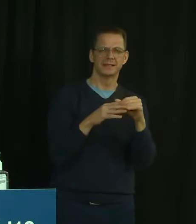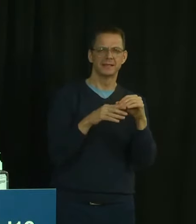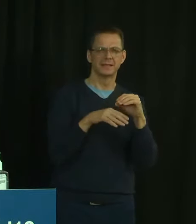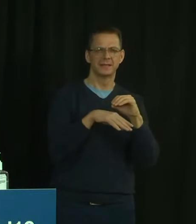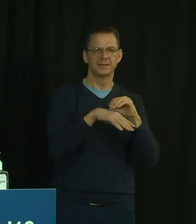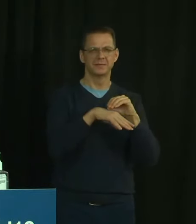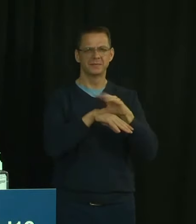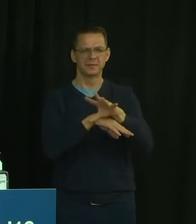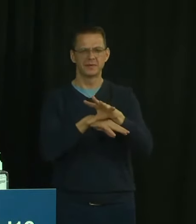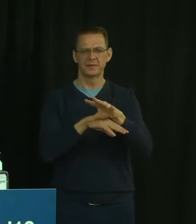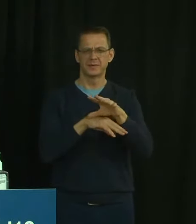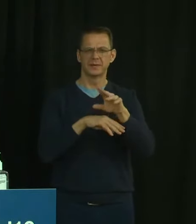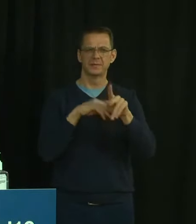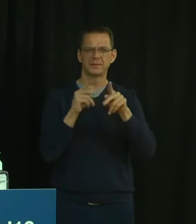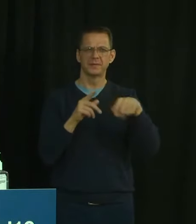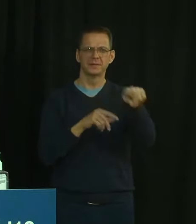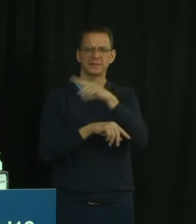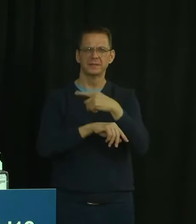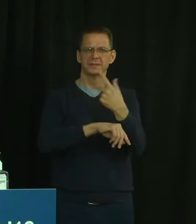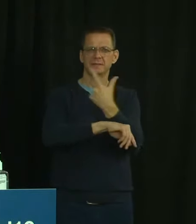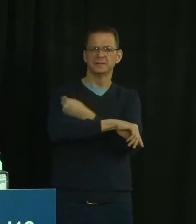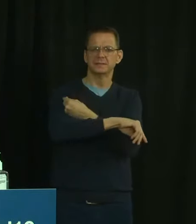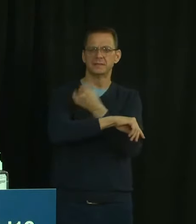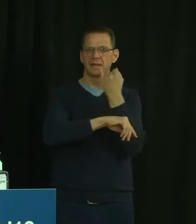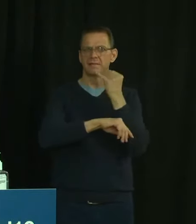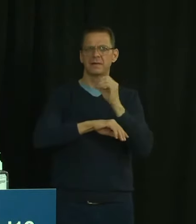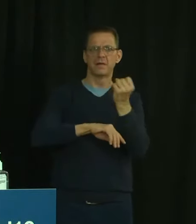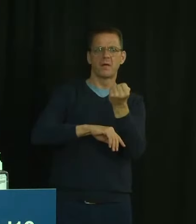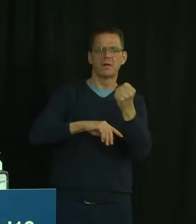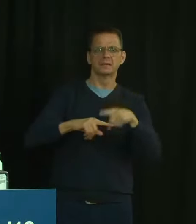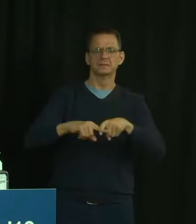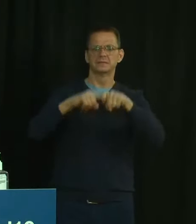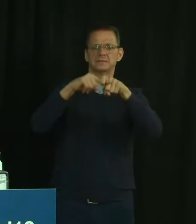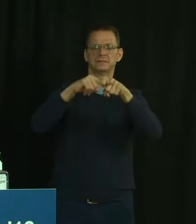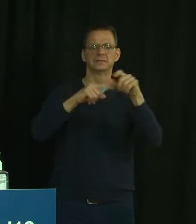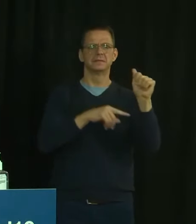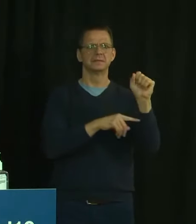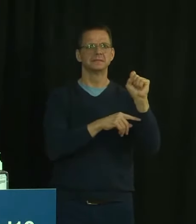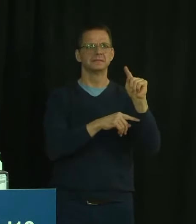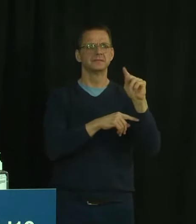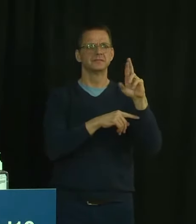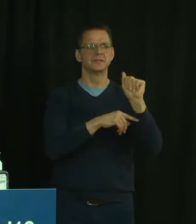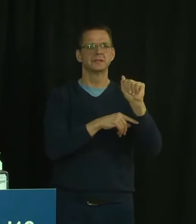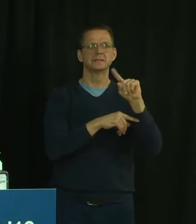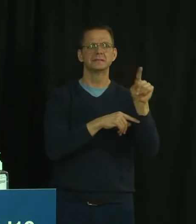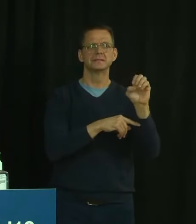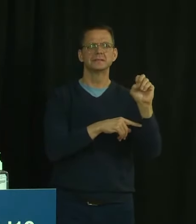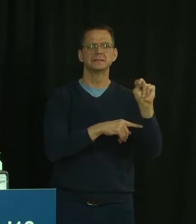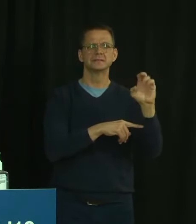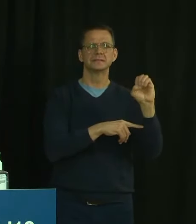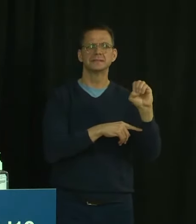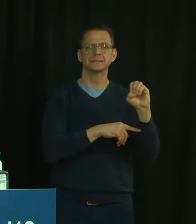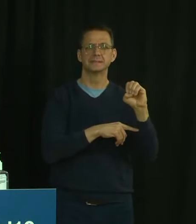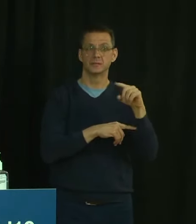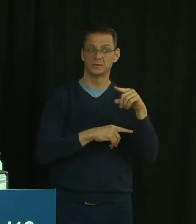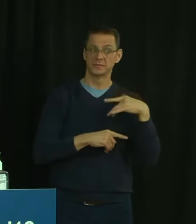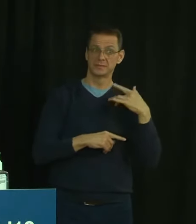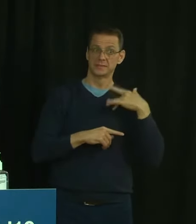this shift our target of having all adults at least receive their first shot by the end of June, or will we still be able to meet